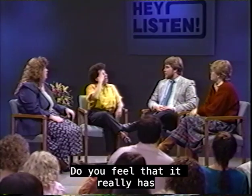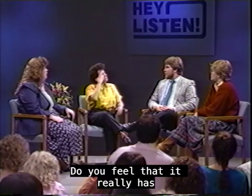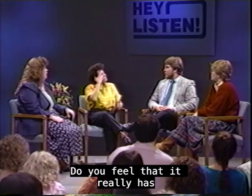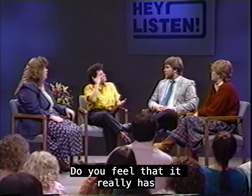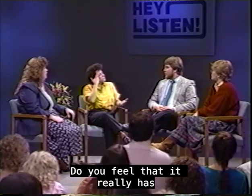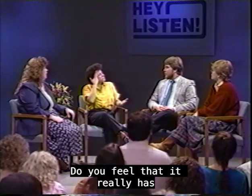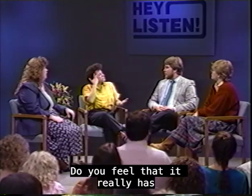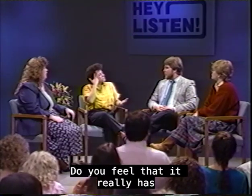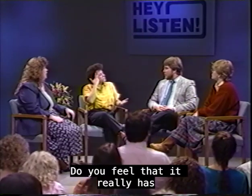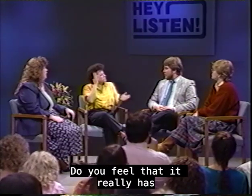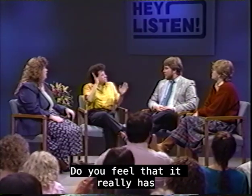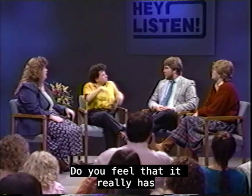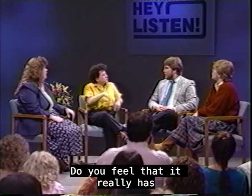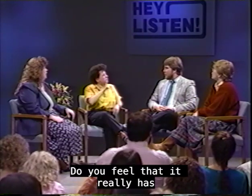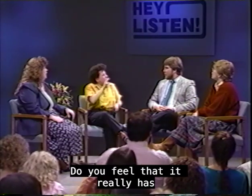has gotten worse, or